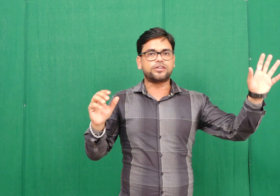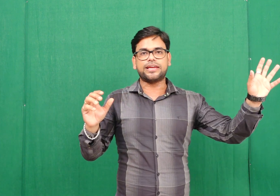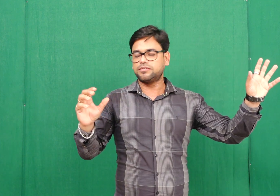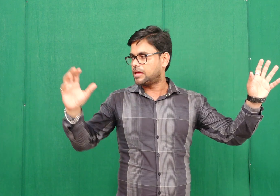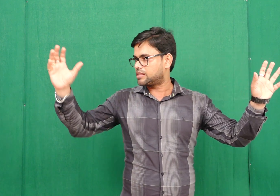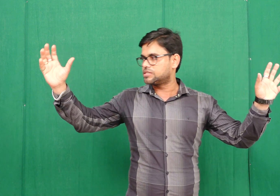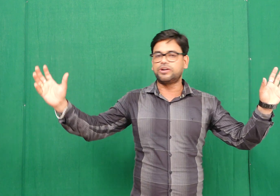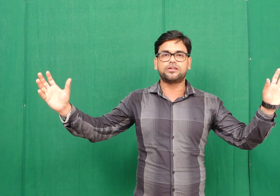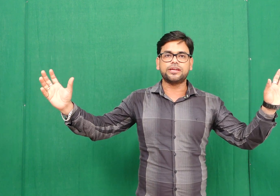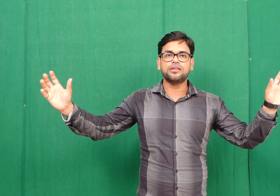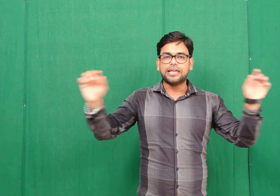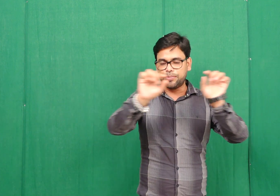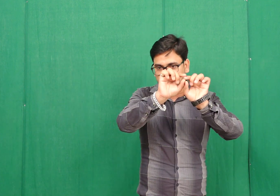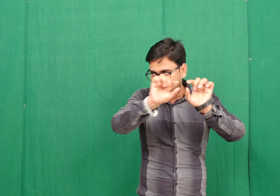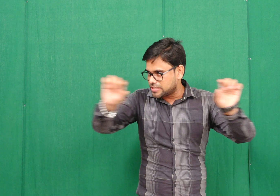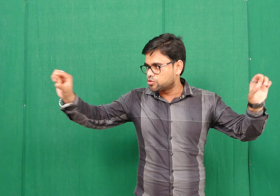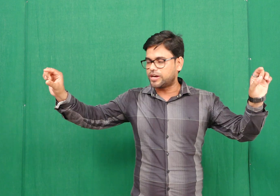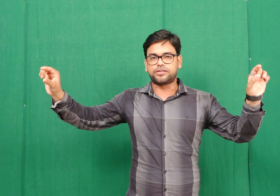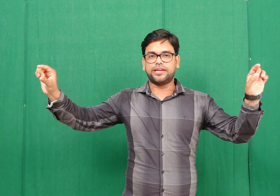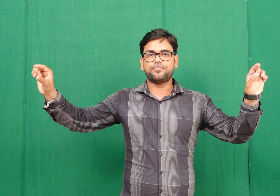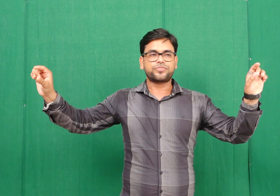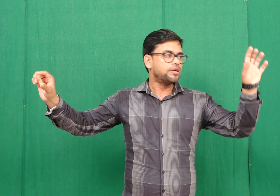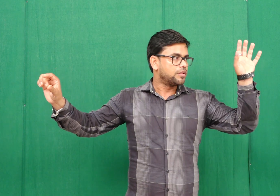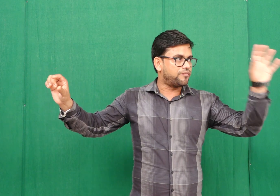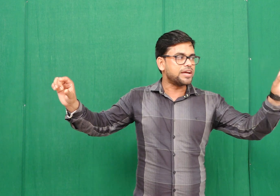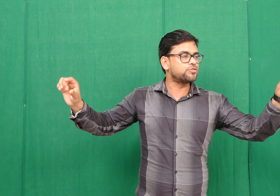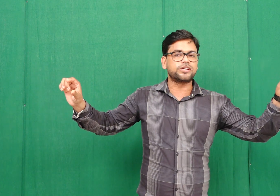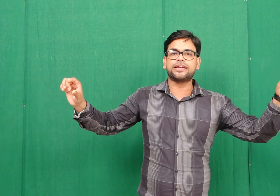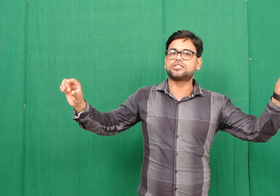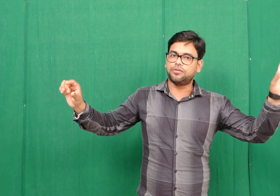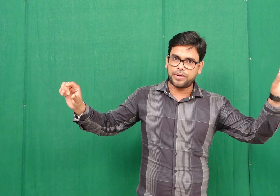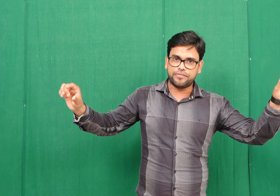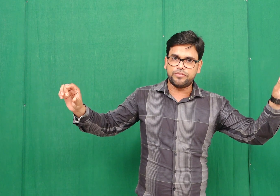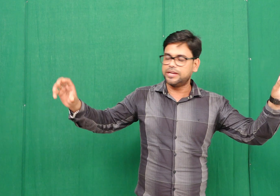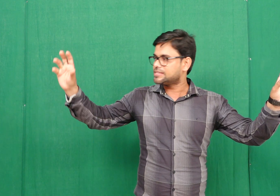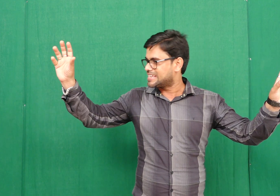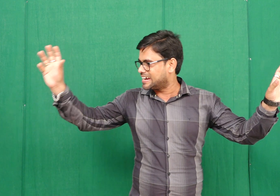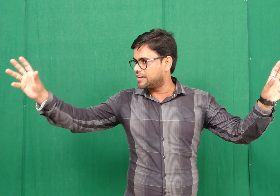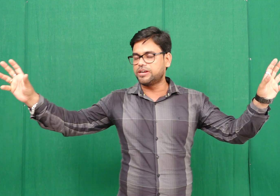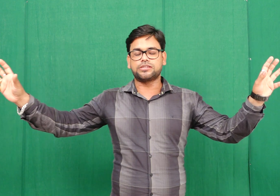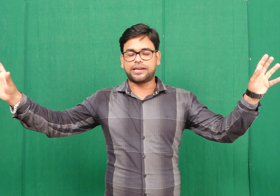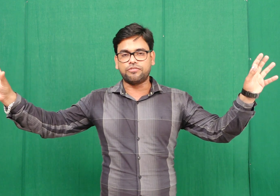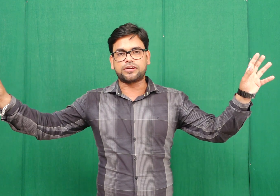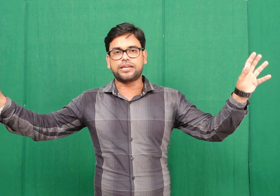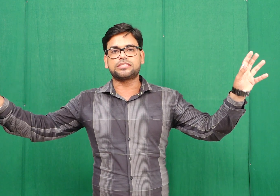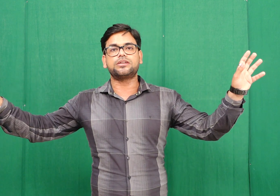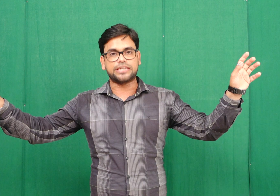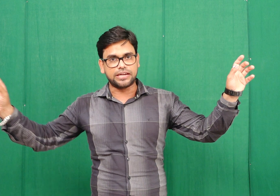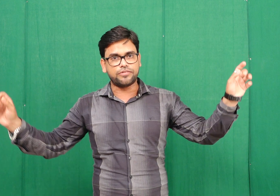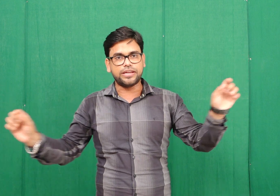tank, another is water tank. If we connect this to water tank, the first water tank is called primary winding, second water tank is called secondary winding,